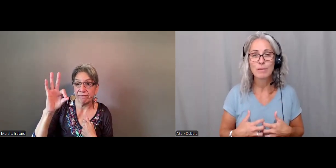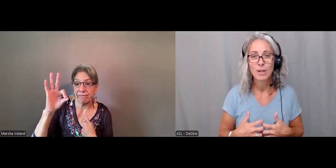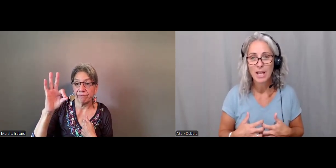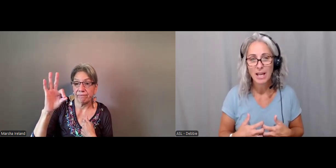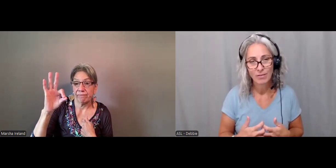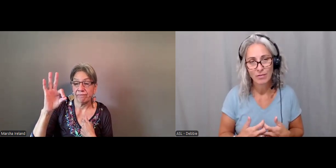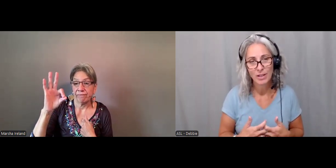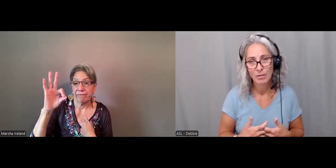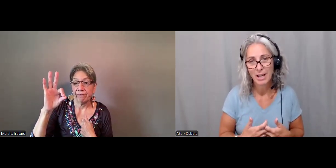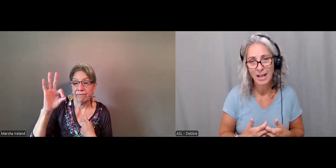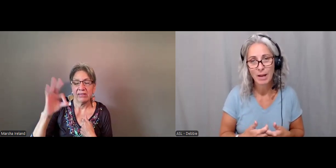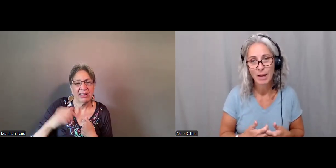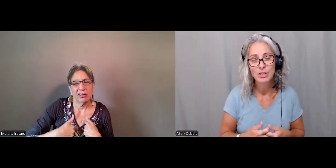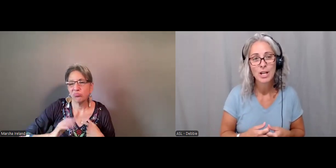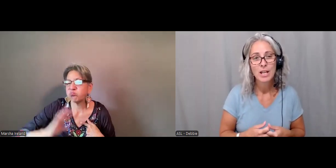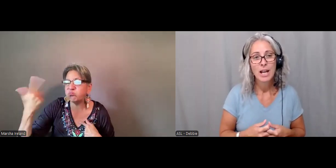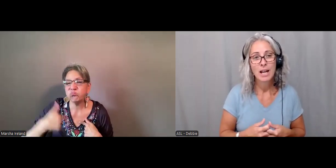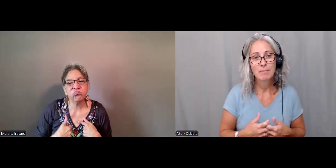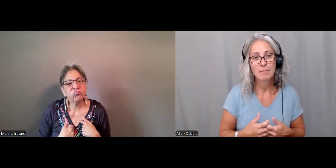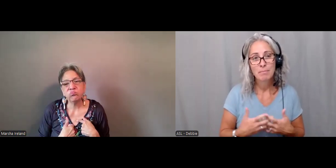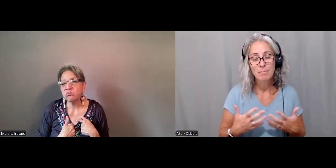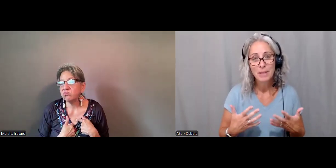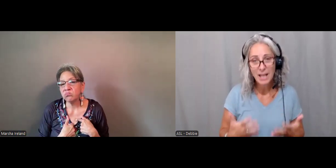don't communicate via written language,